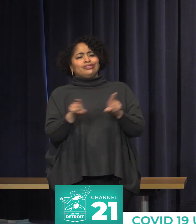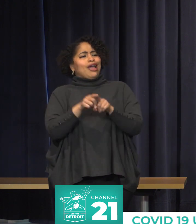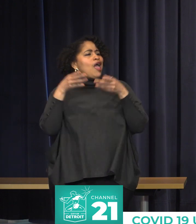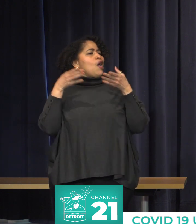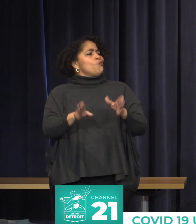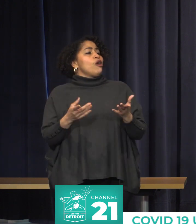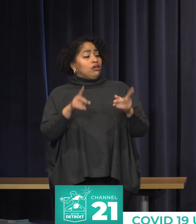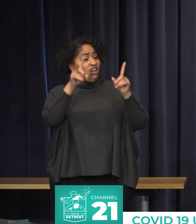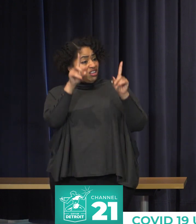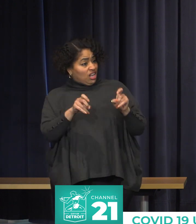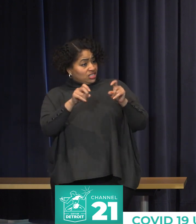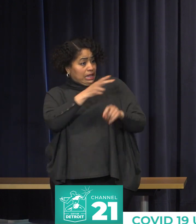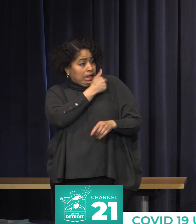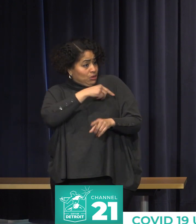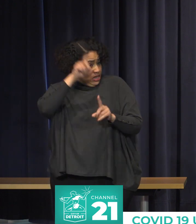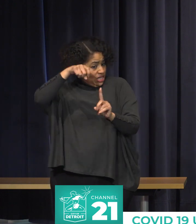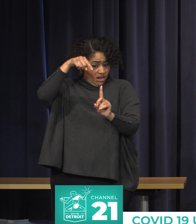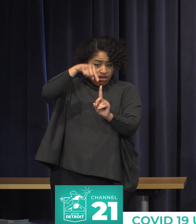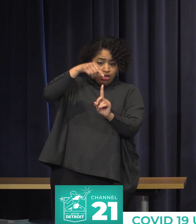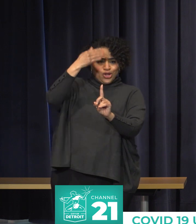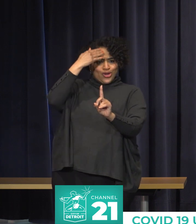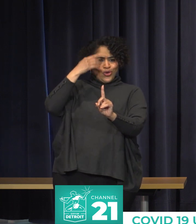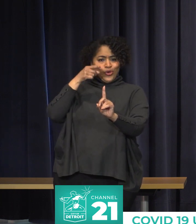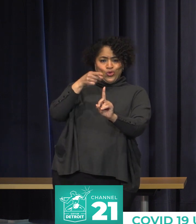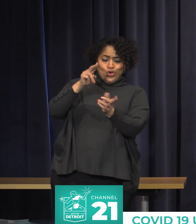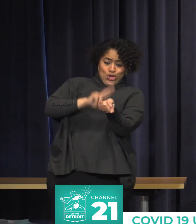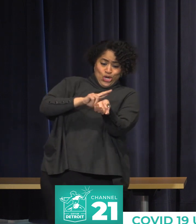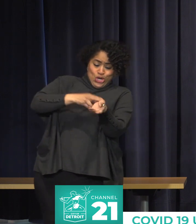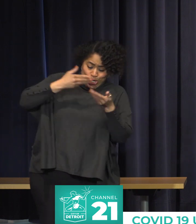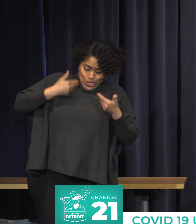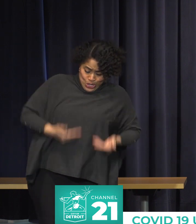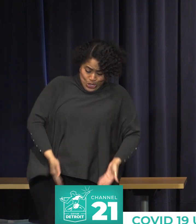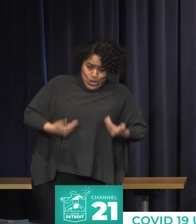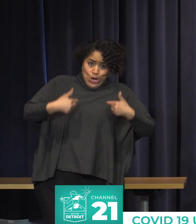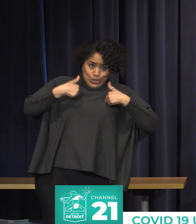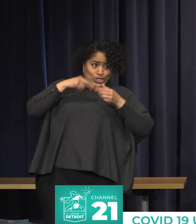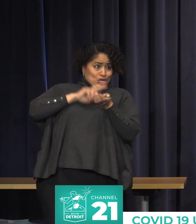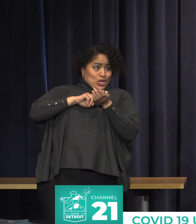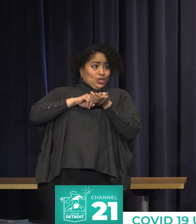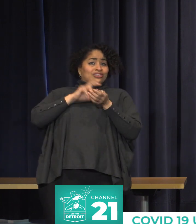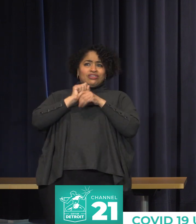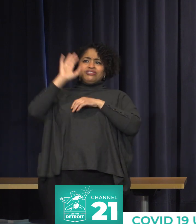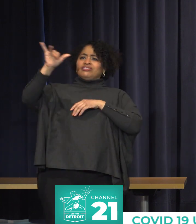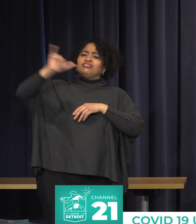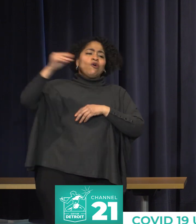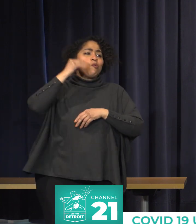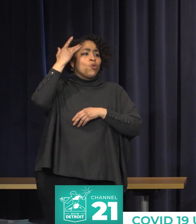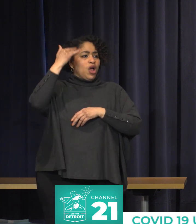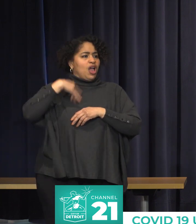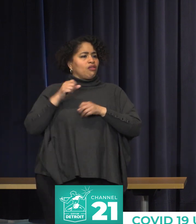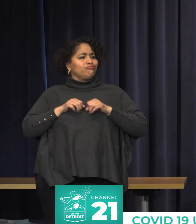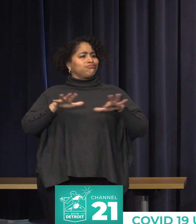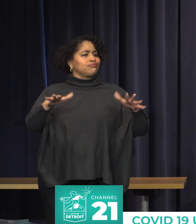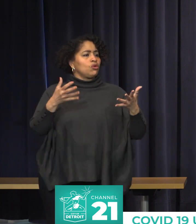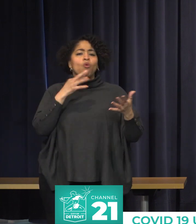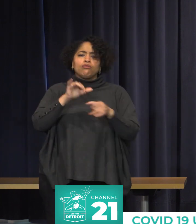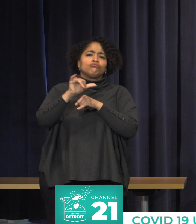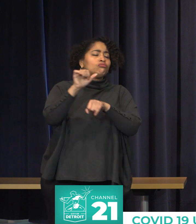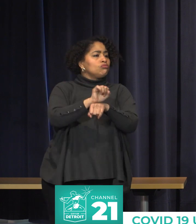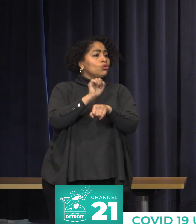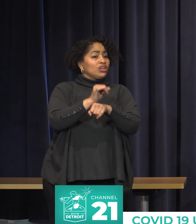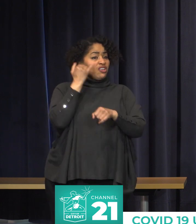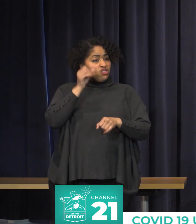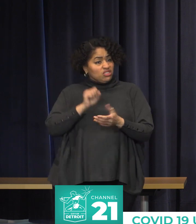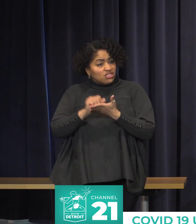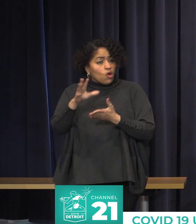the hospitals need is to know whether your nurse needs to be sent home because they're contagious or whether they can stay on the job. And if you're sending